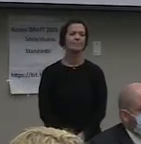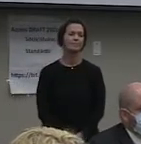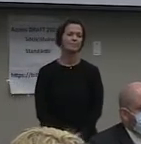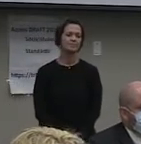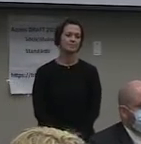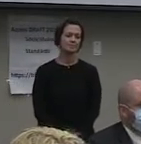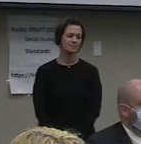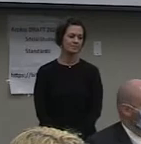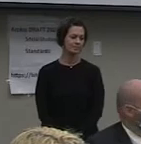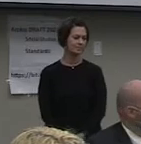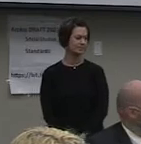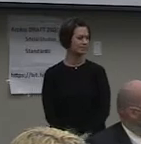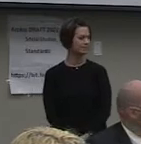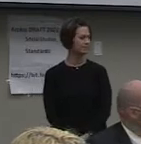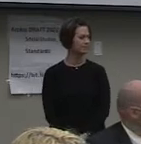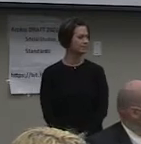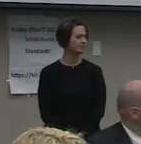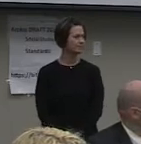Thank you.